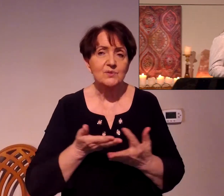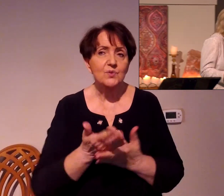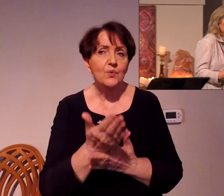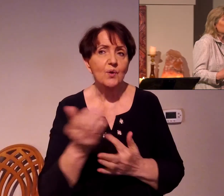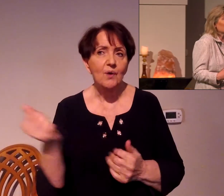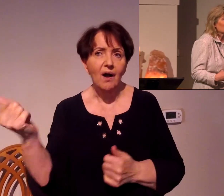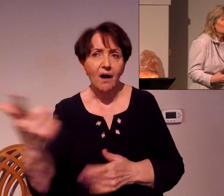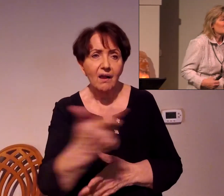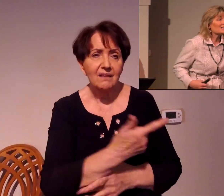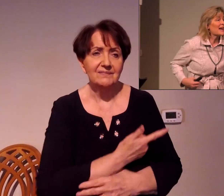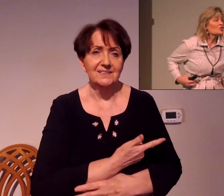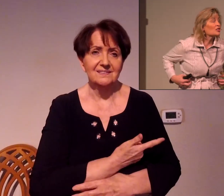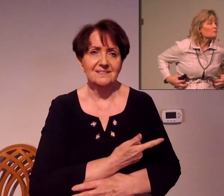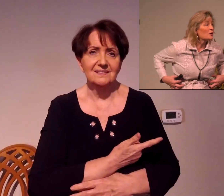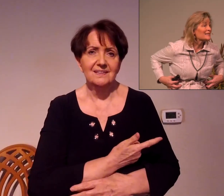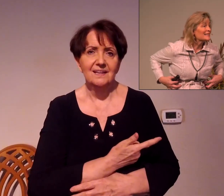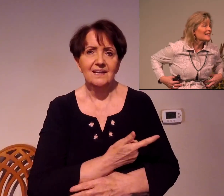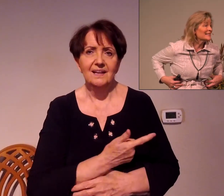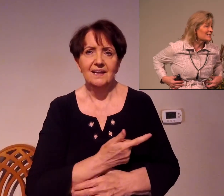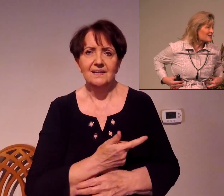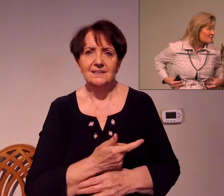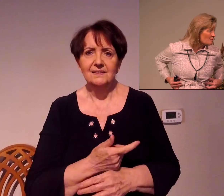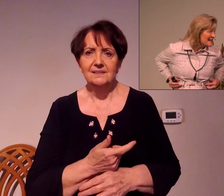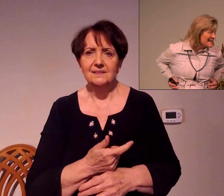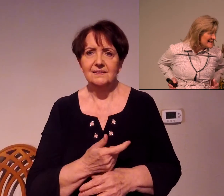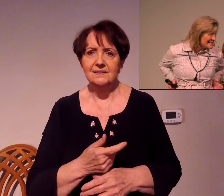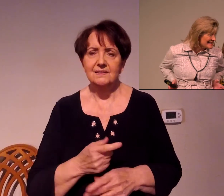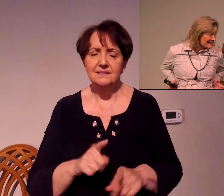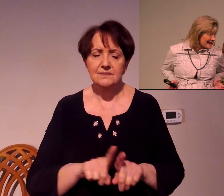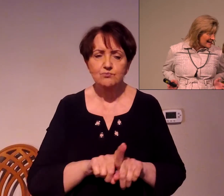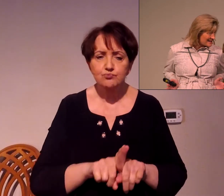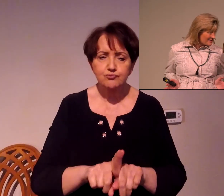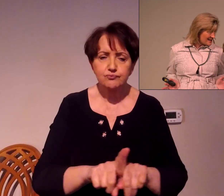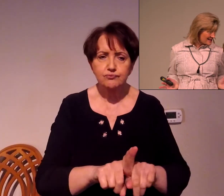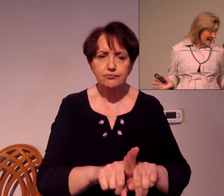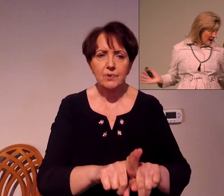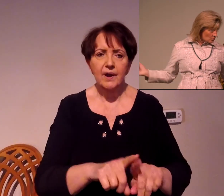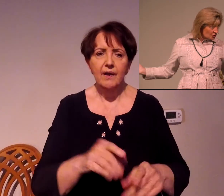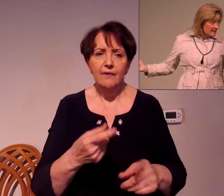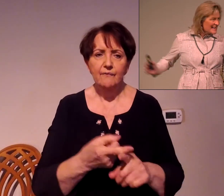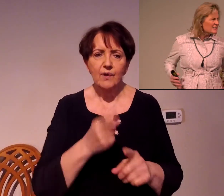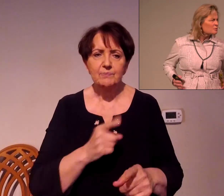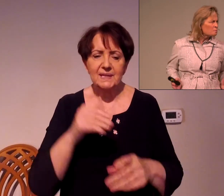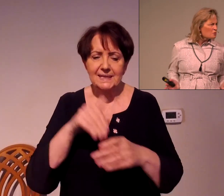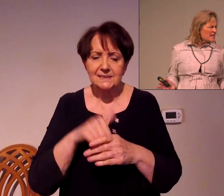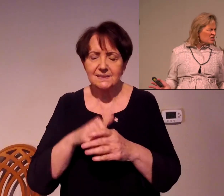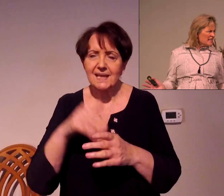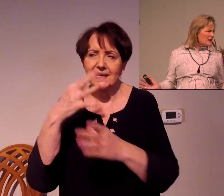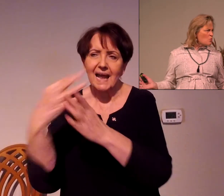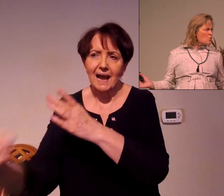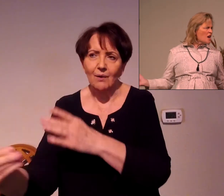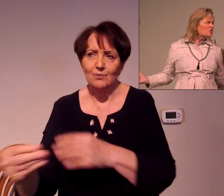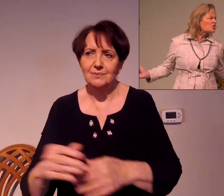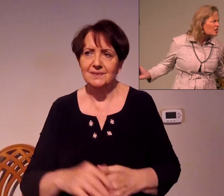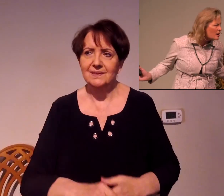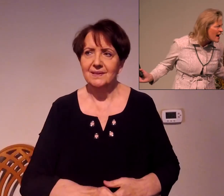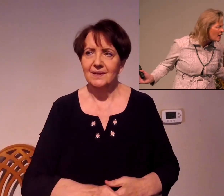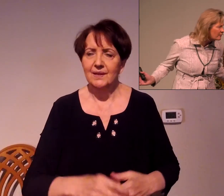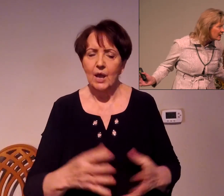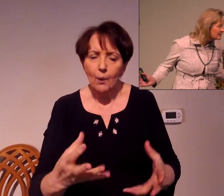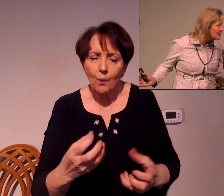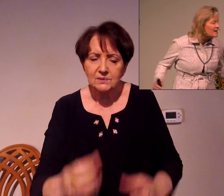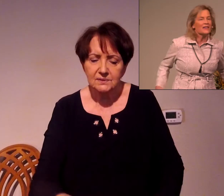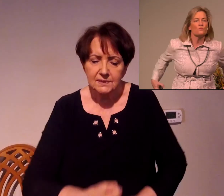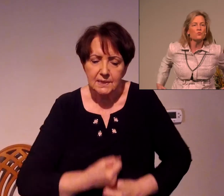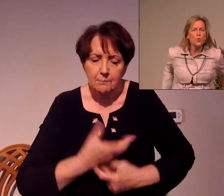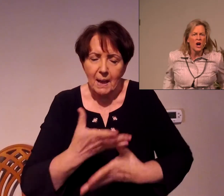here, pressing against us is actually pressing against us from the inside of us out. It's pressing. It wants to come out